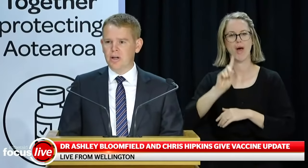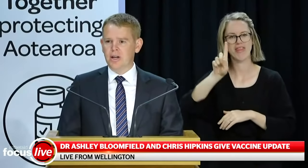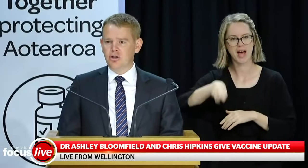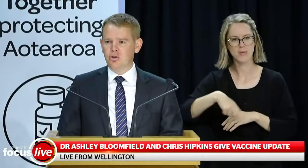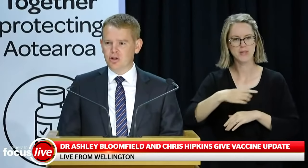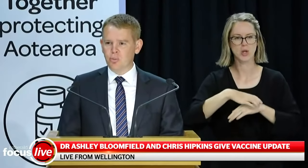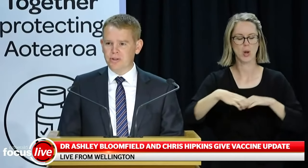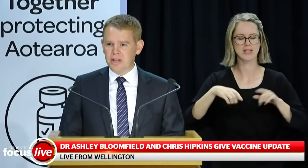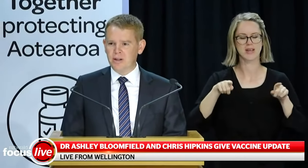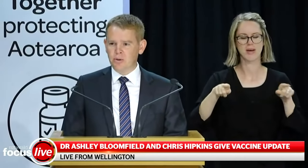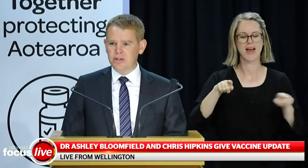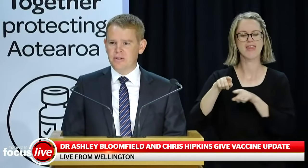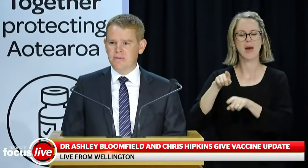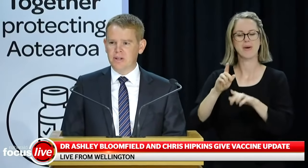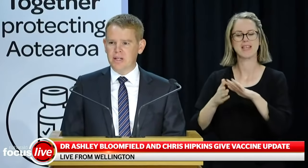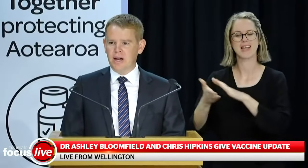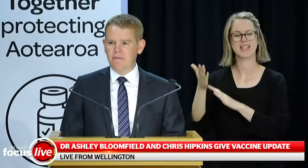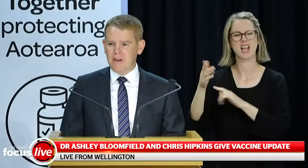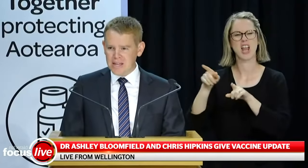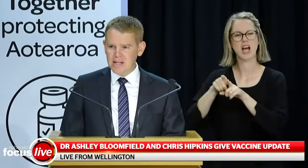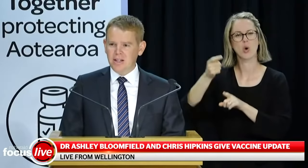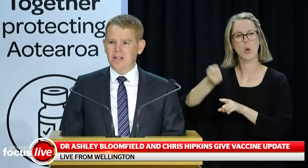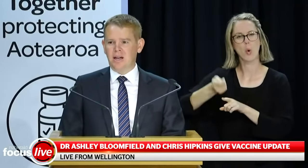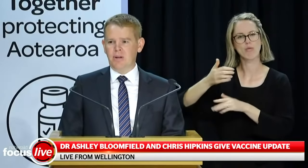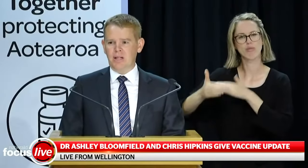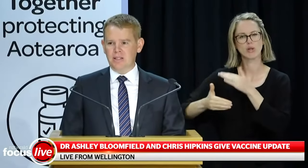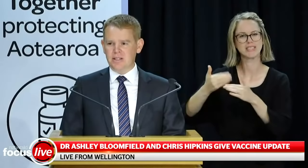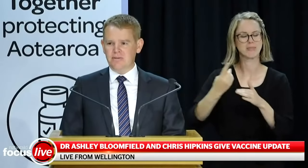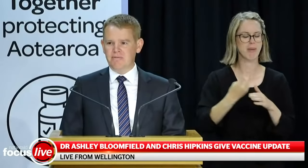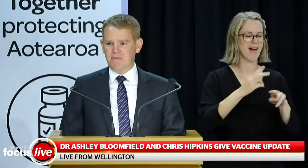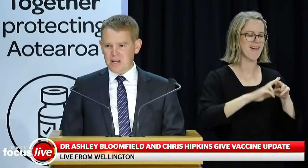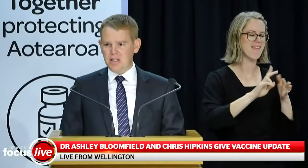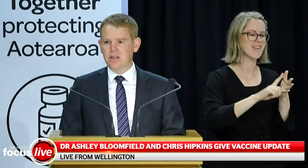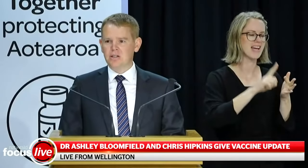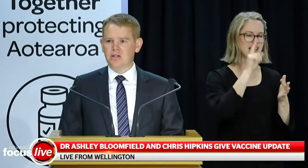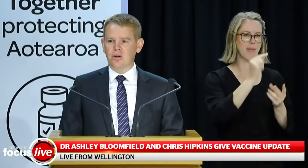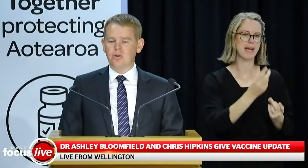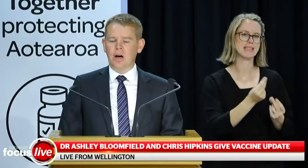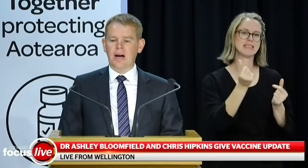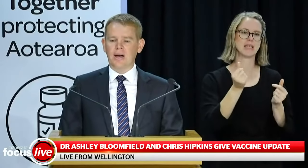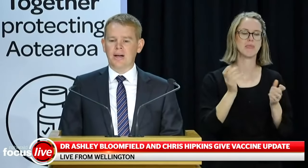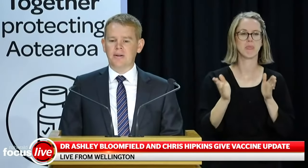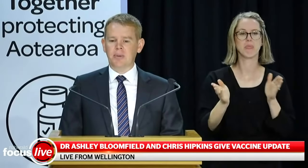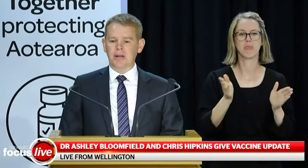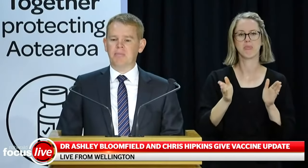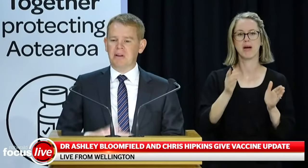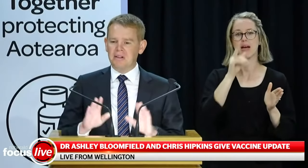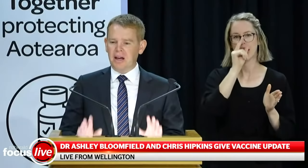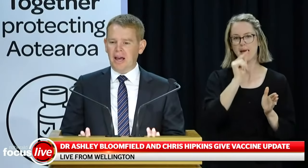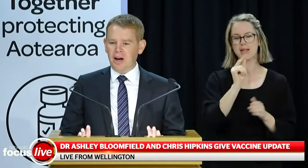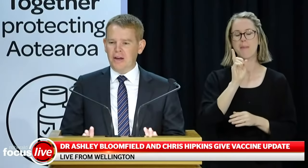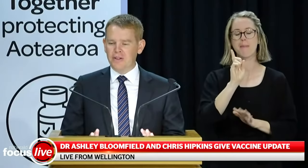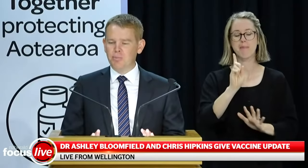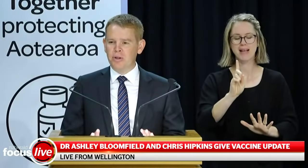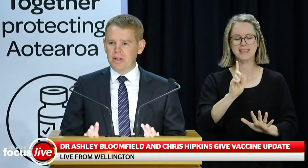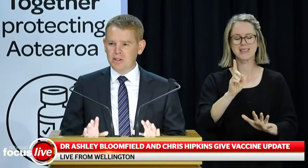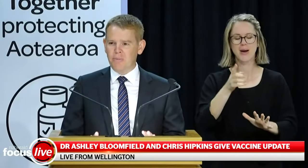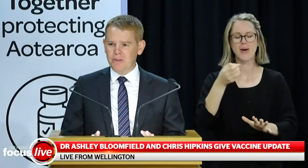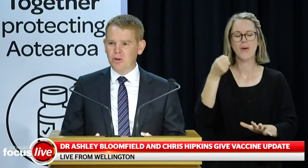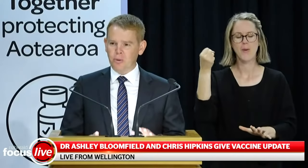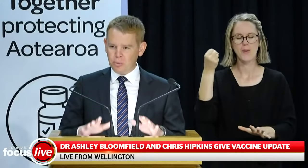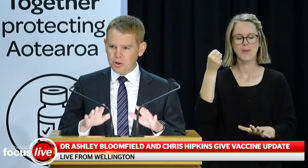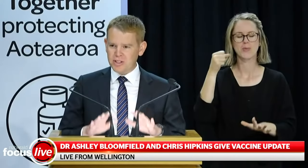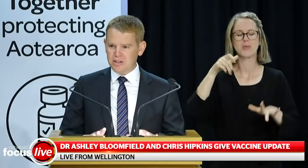to a judicial proceeding, whereas the fee can be an instant fee. So, but at this point,